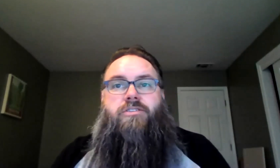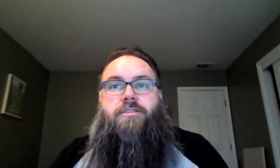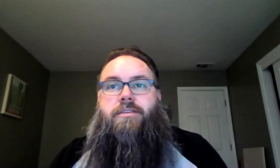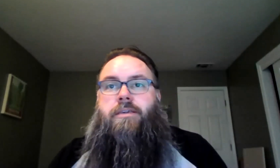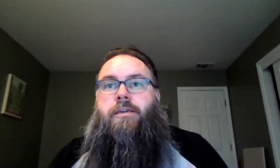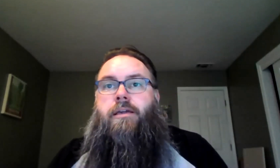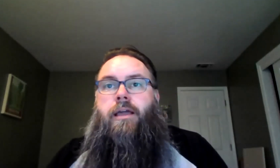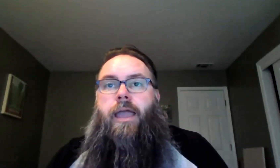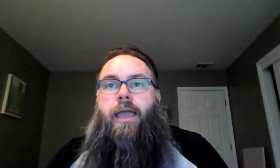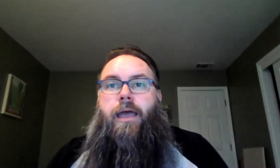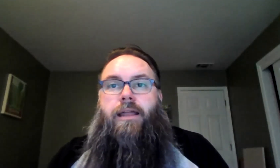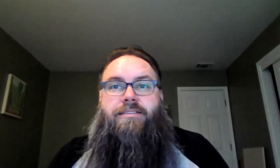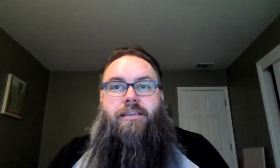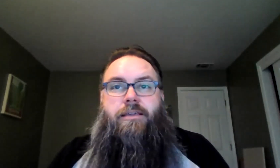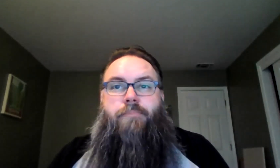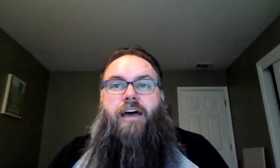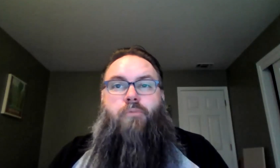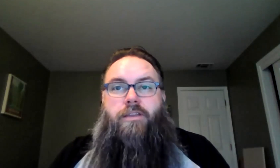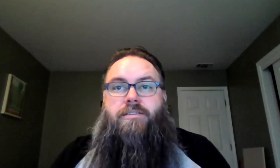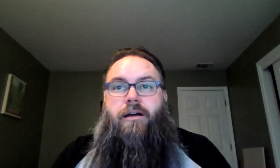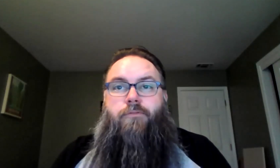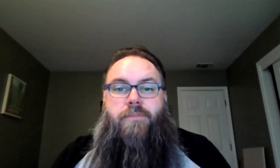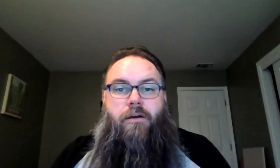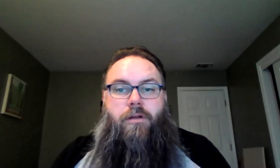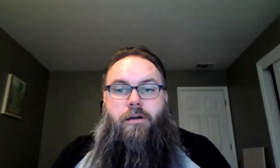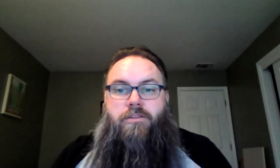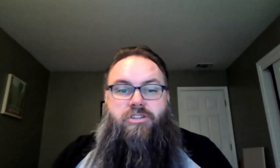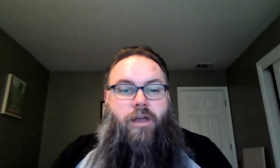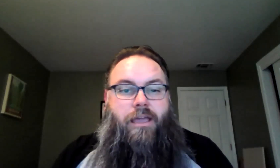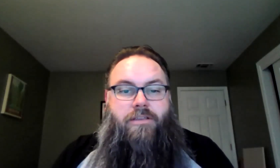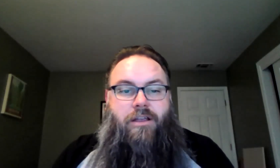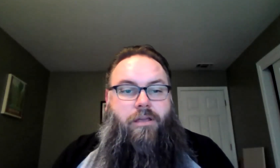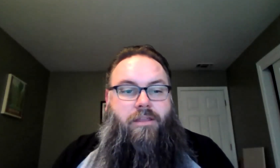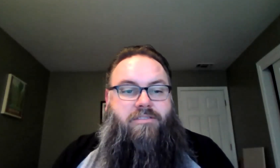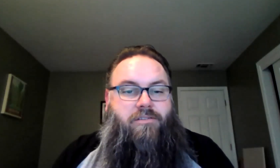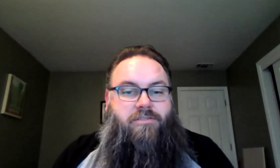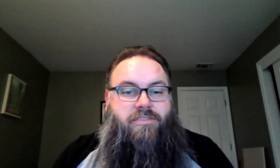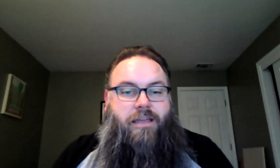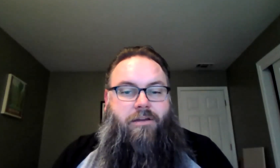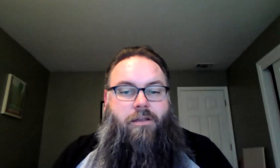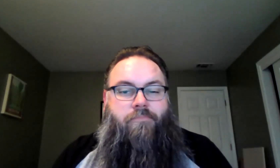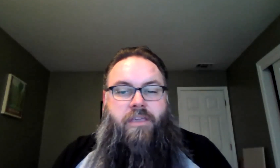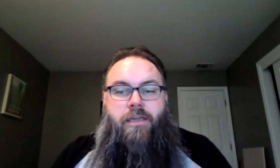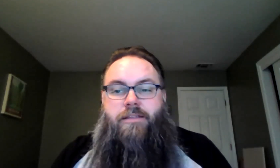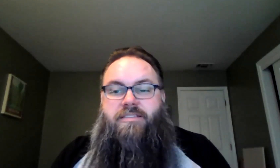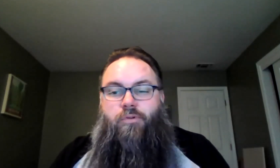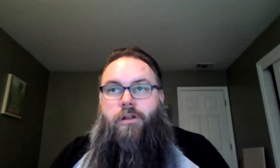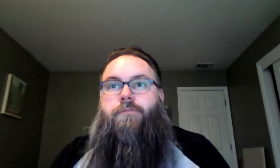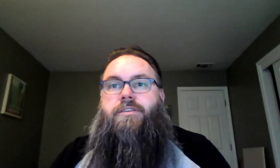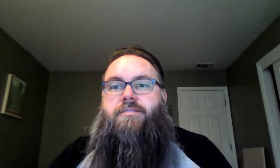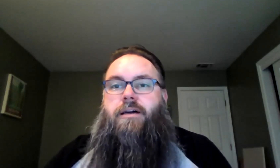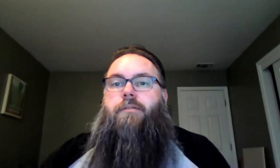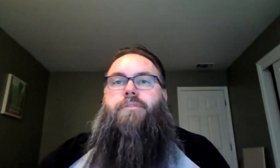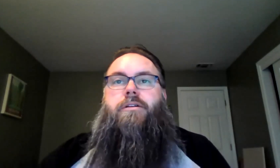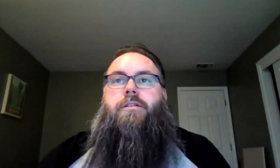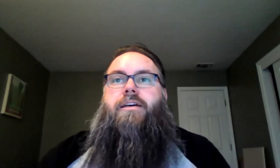STEP agency, and I see PathPoint from down on the Tri-Counties area that is also signed on in support